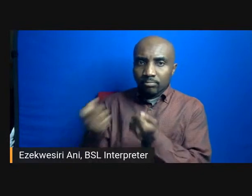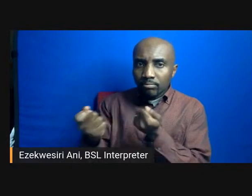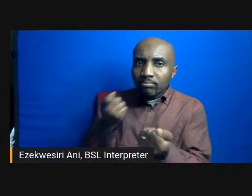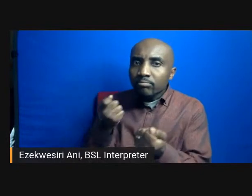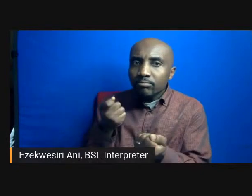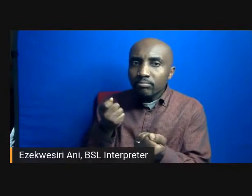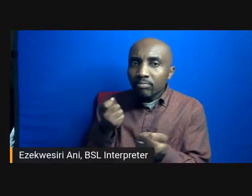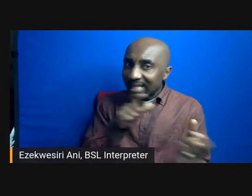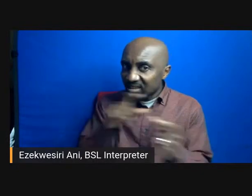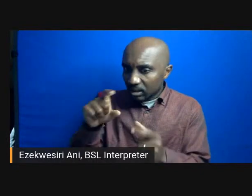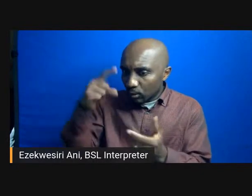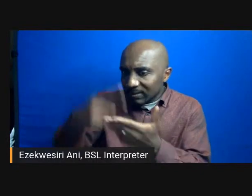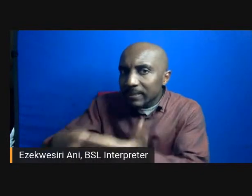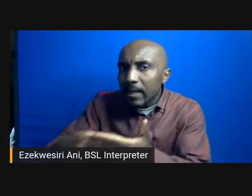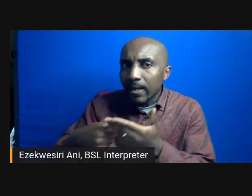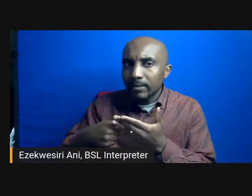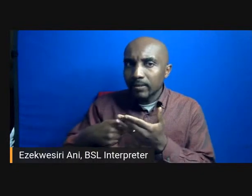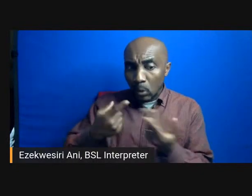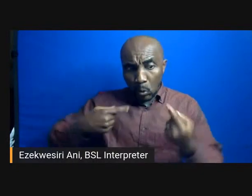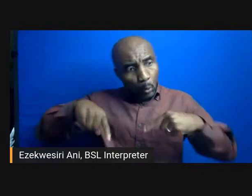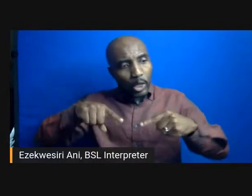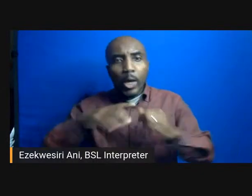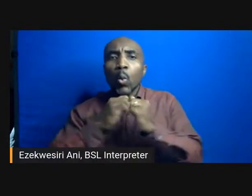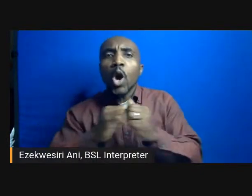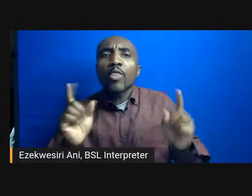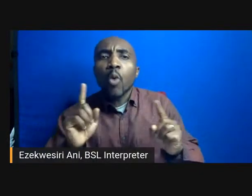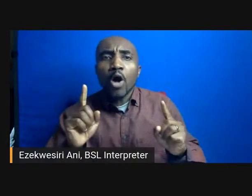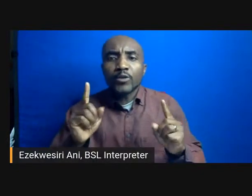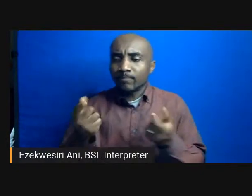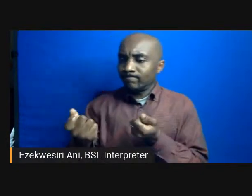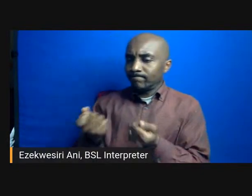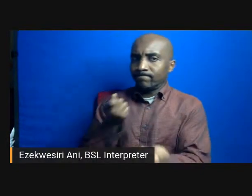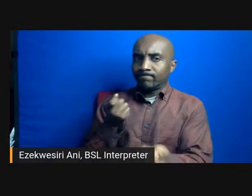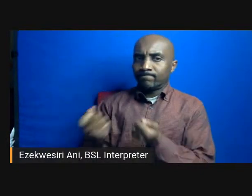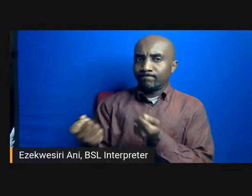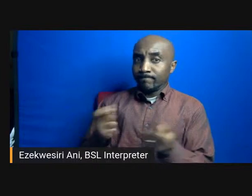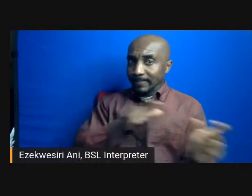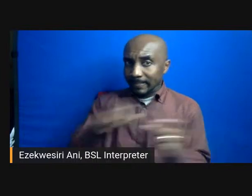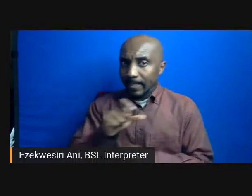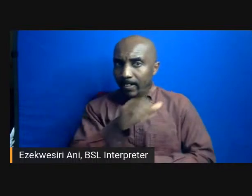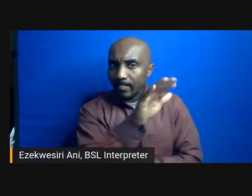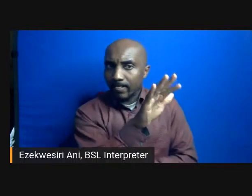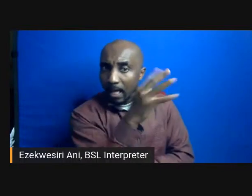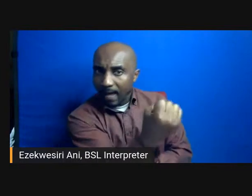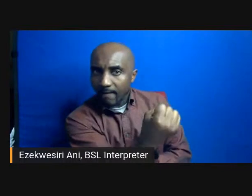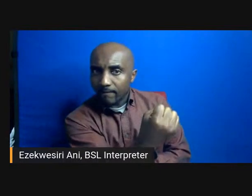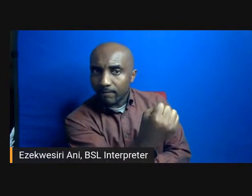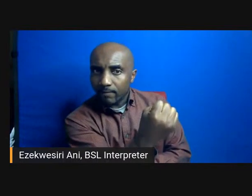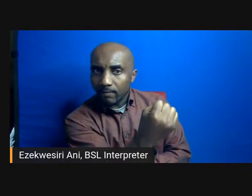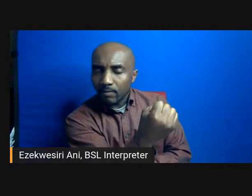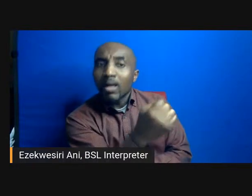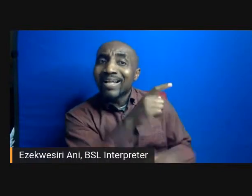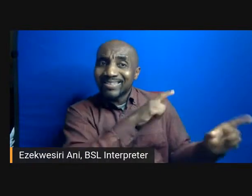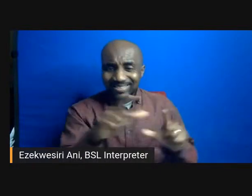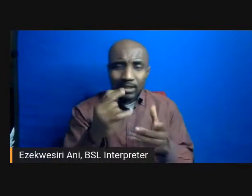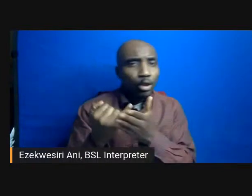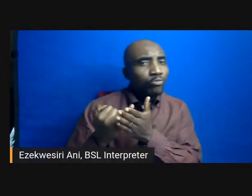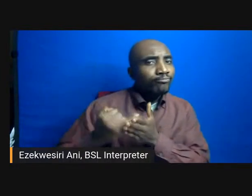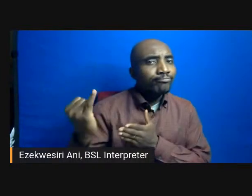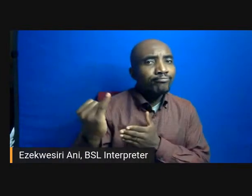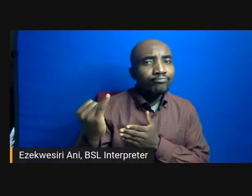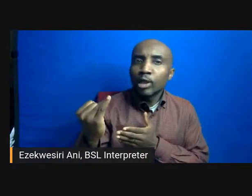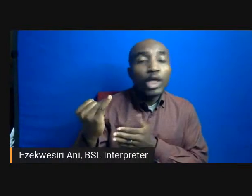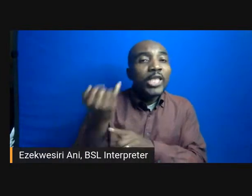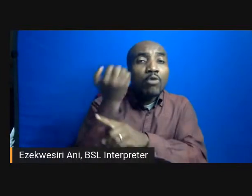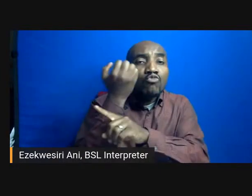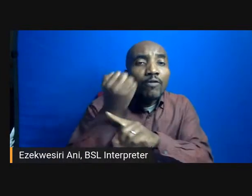still determine how much we are worth as a people, still refuse to effect reparations